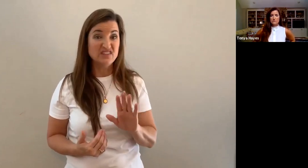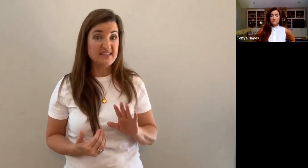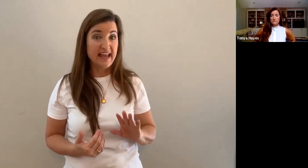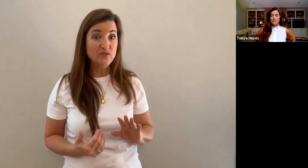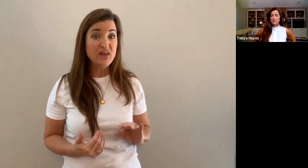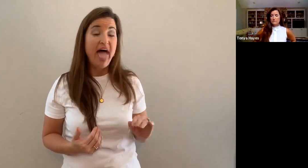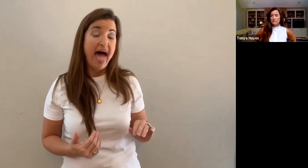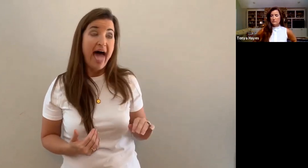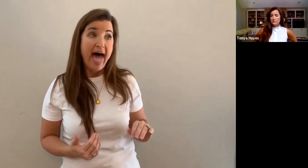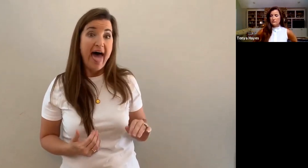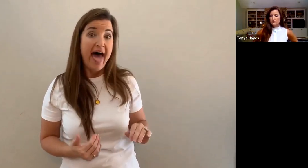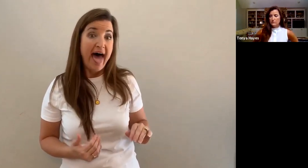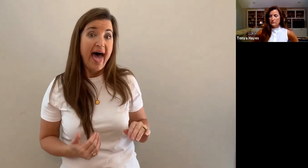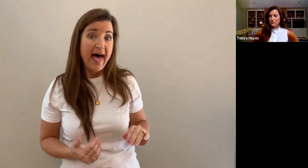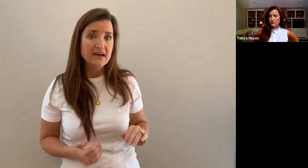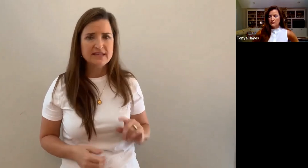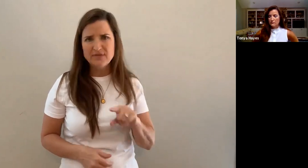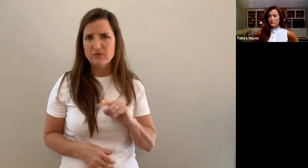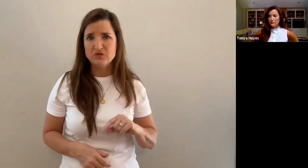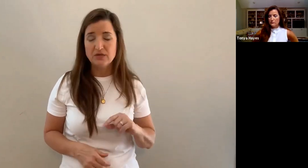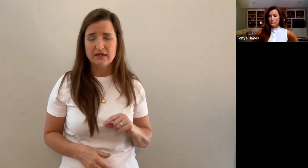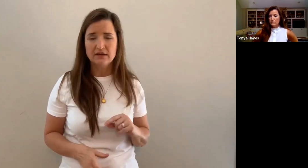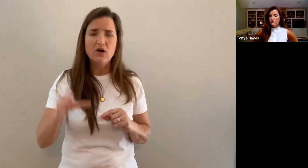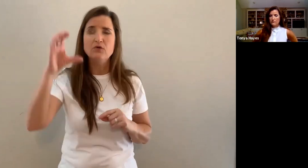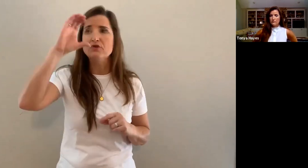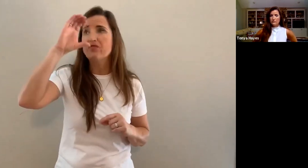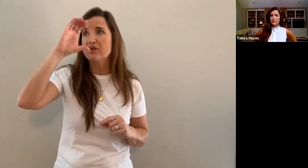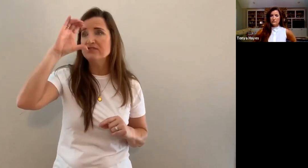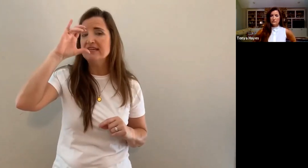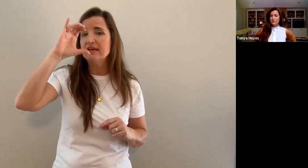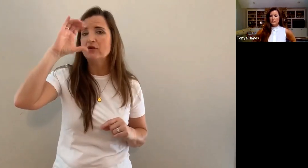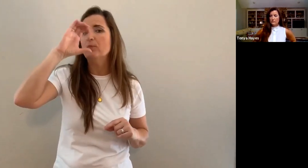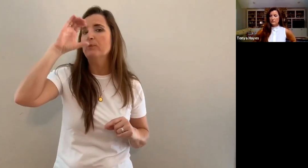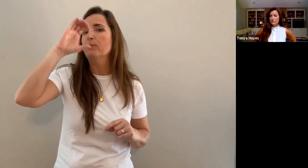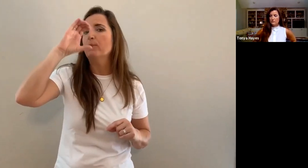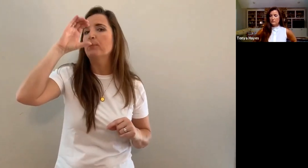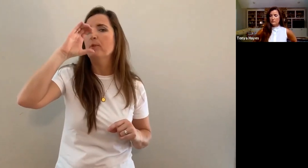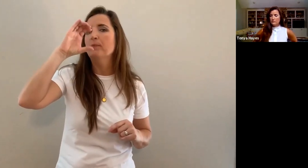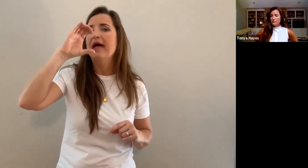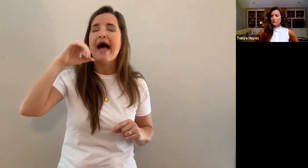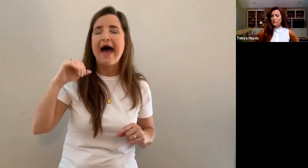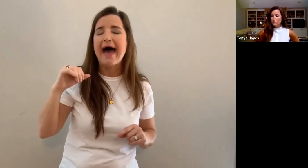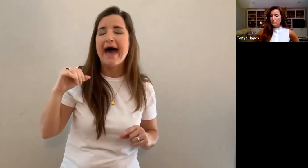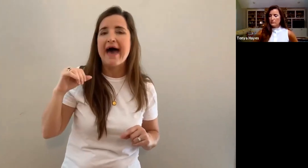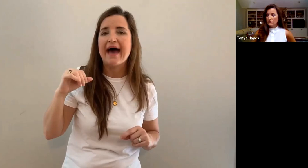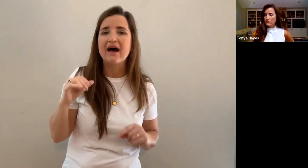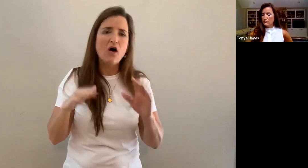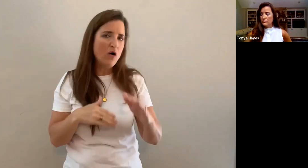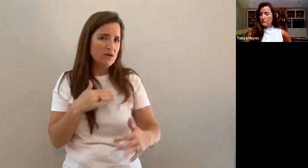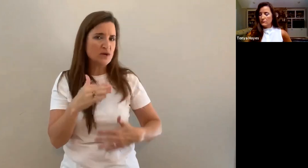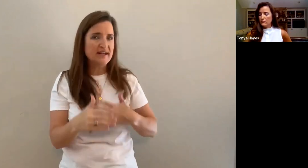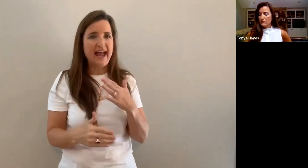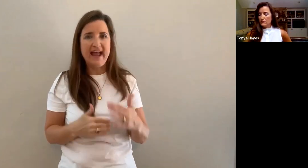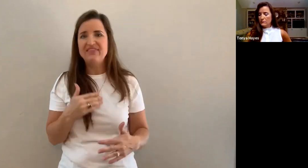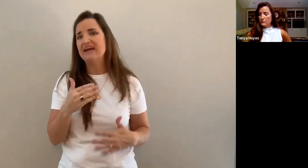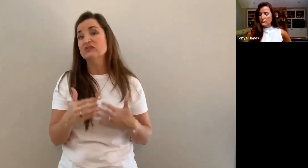and a little sound, same thing with drink. Oh, you're thirsty? Gulp, gulp, gulp, gulp.